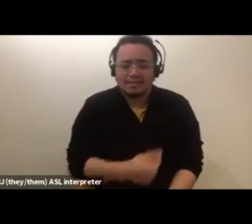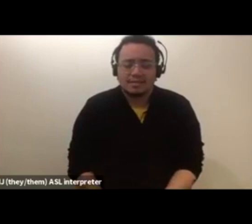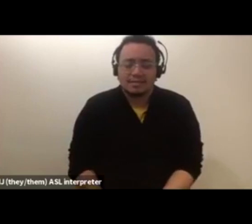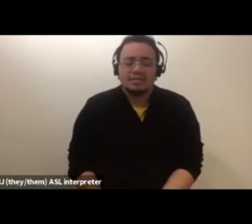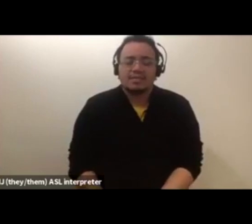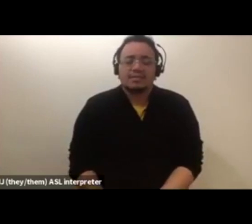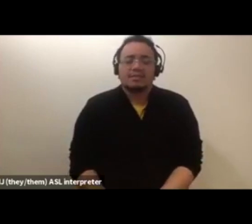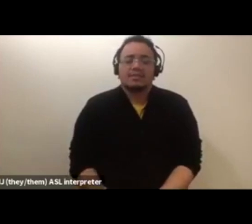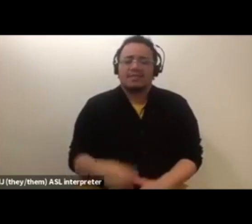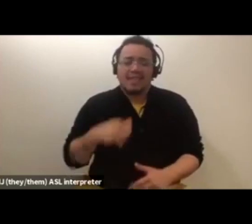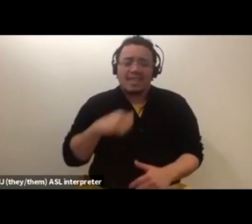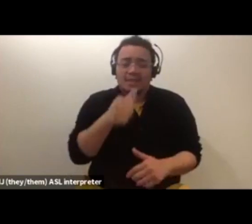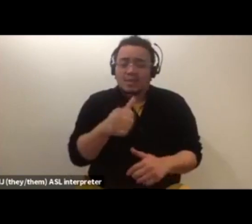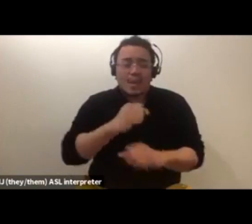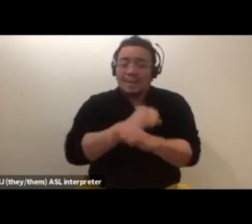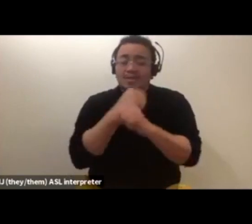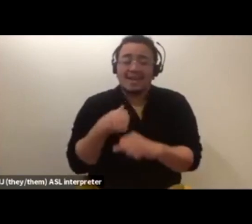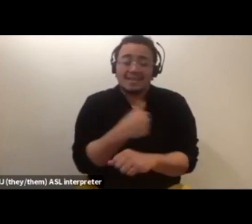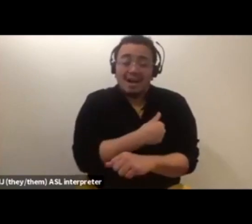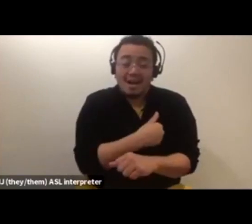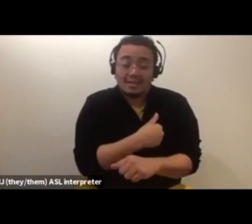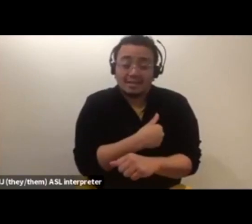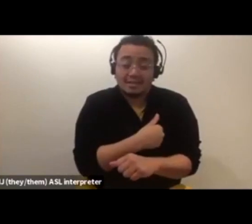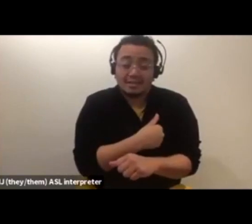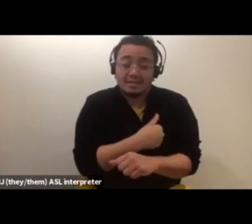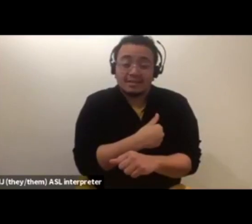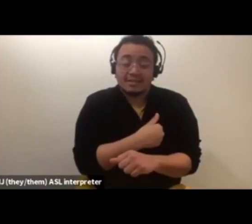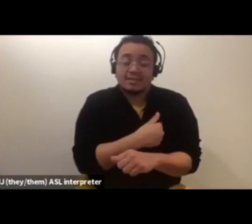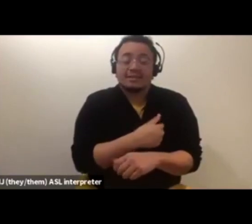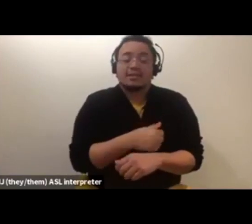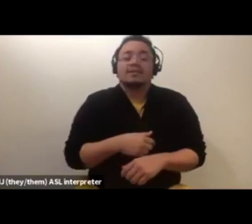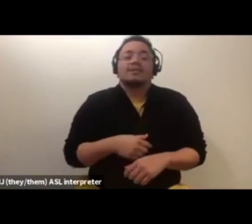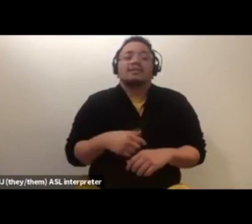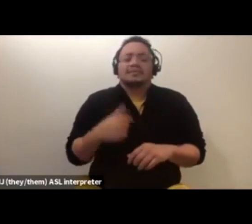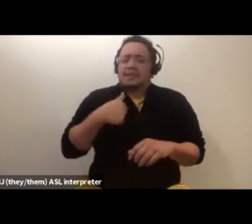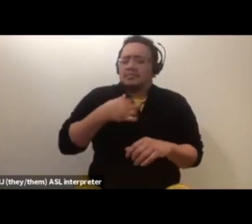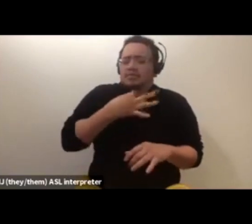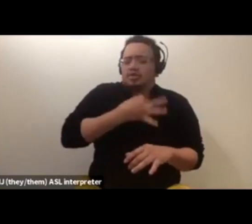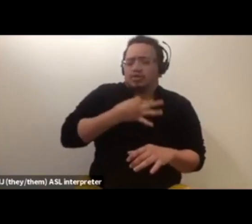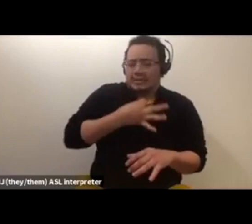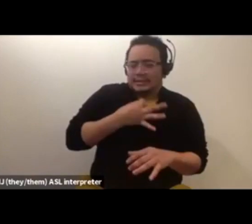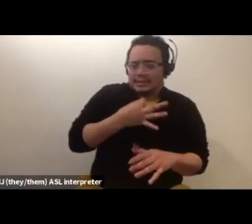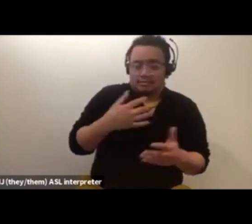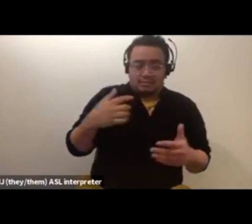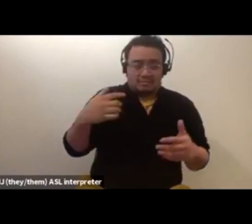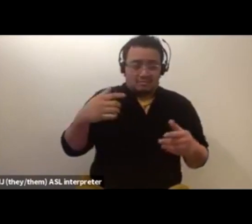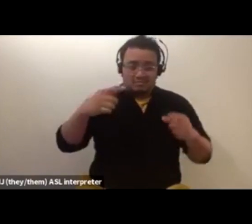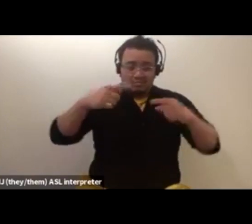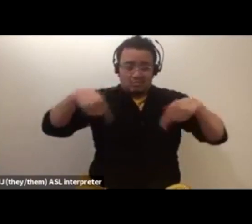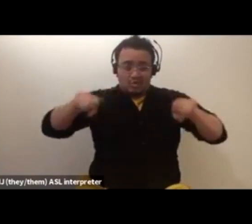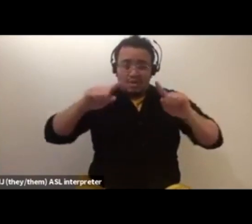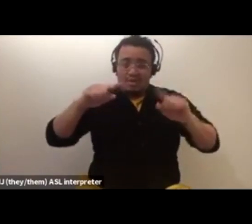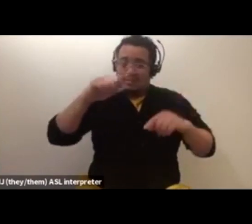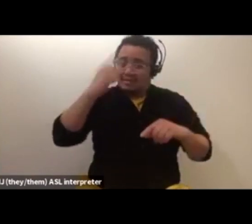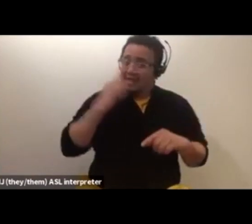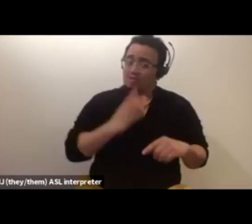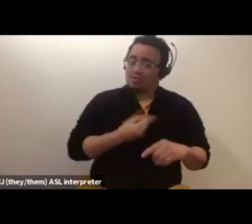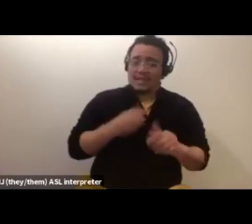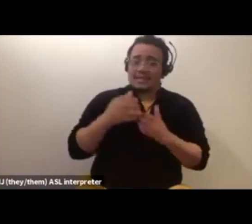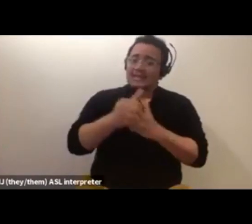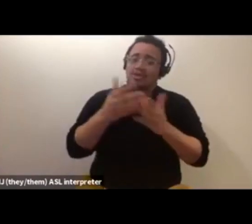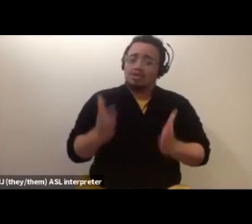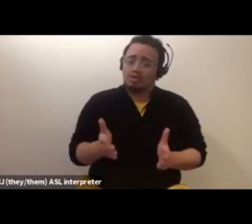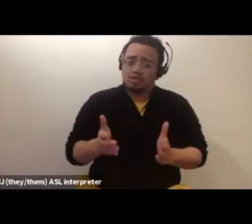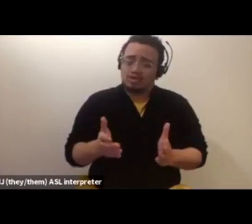How has that affected your leadership? Because we're Black trans leaders here, and we're not